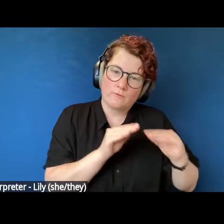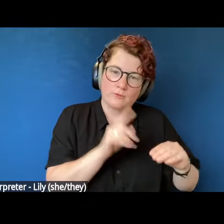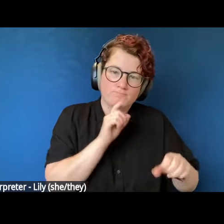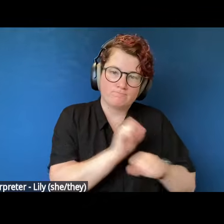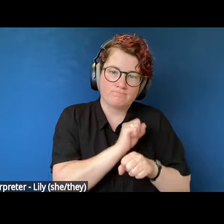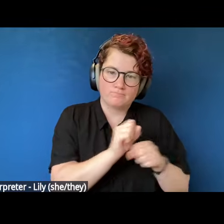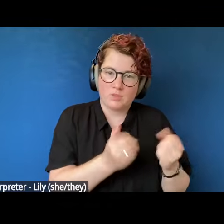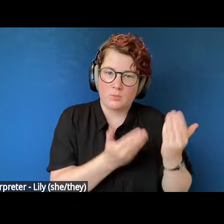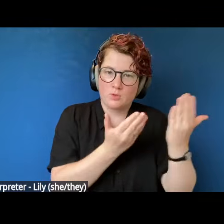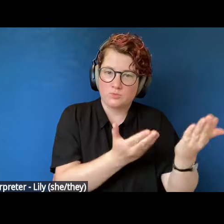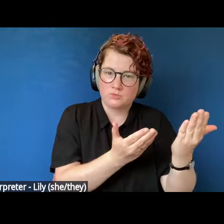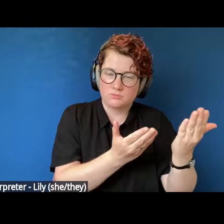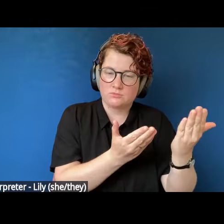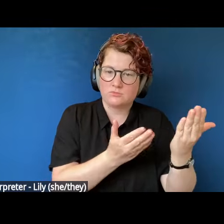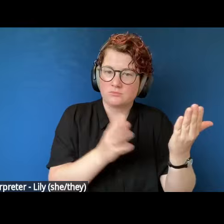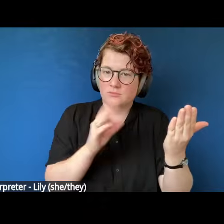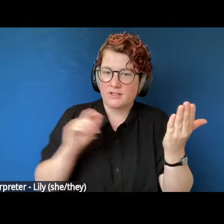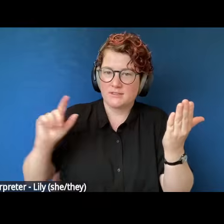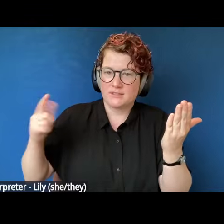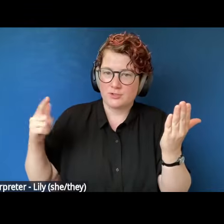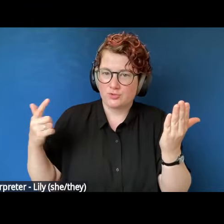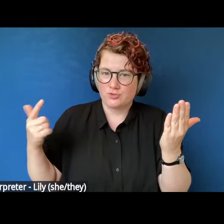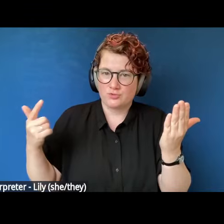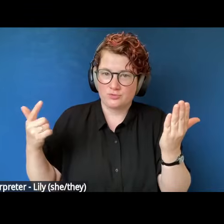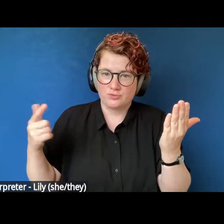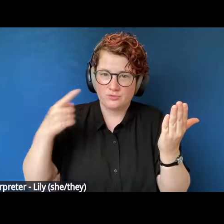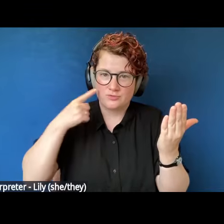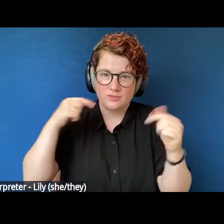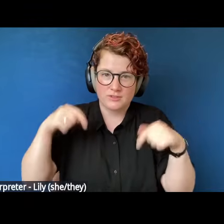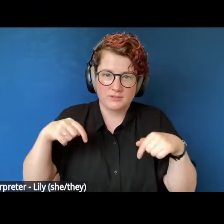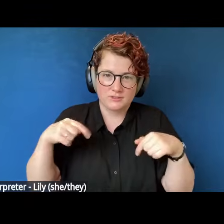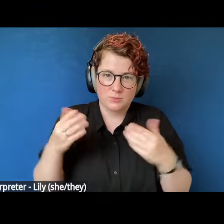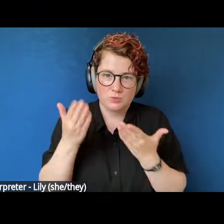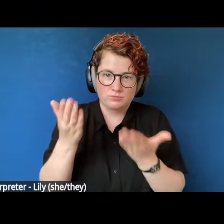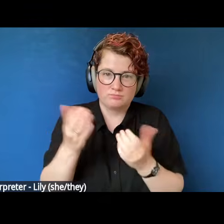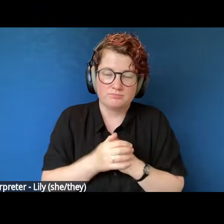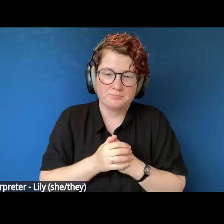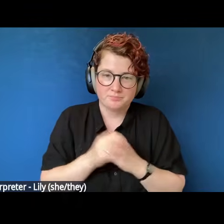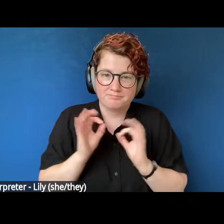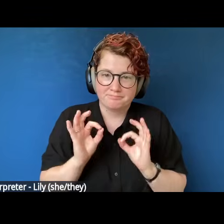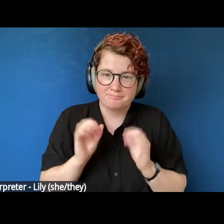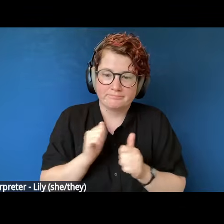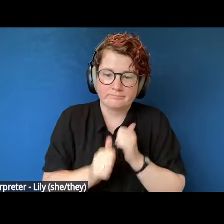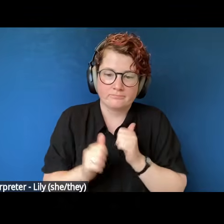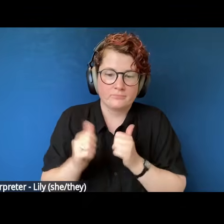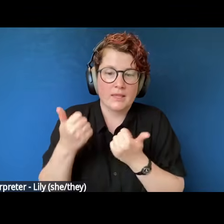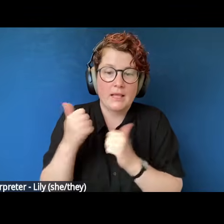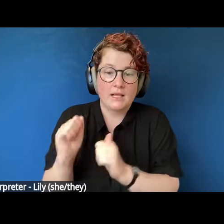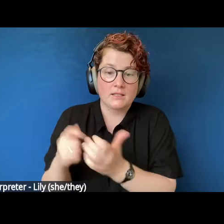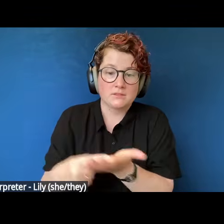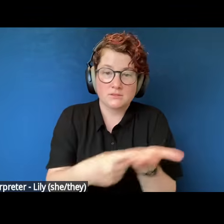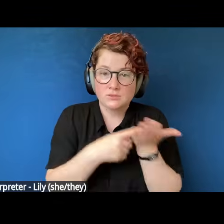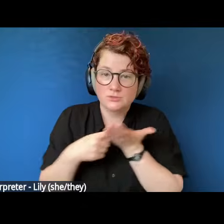Trustee Gagnon and the seconder. Trustee Kwan, any discussion? Yep, trustee Gagnon.